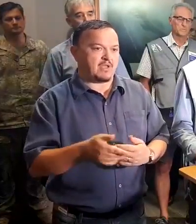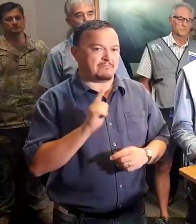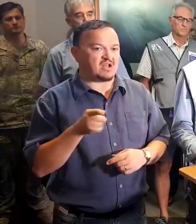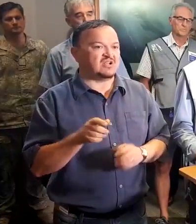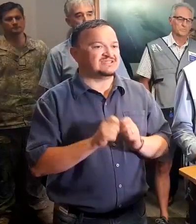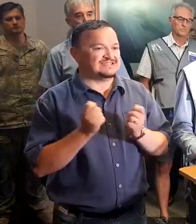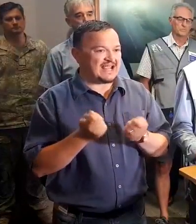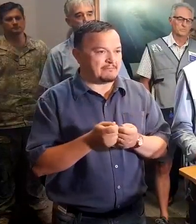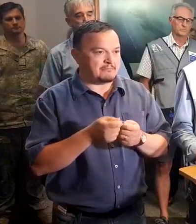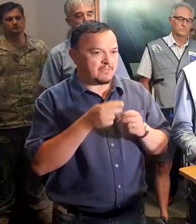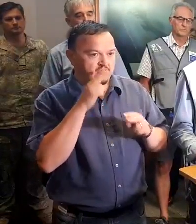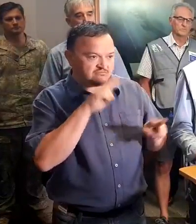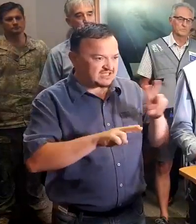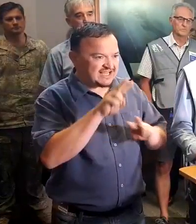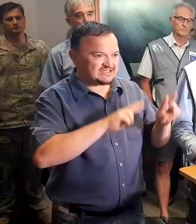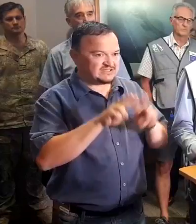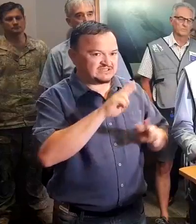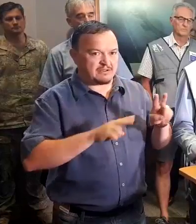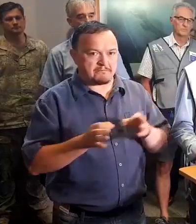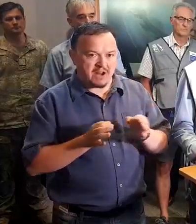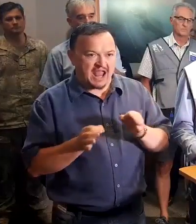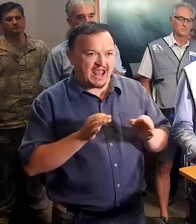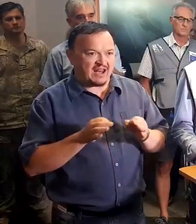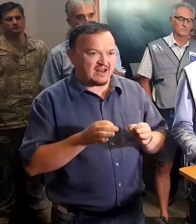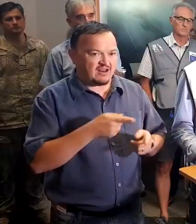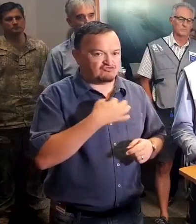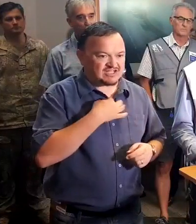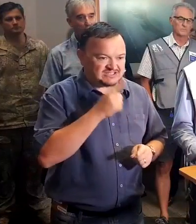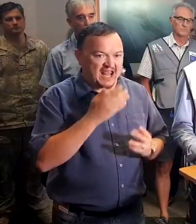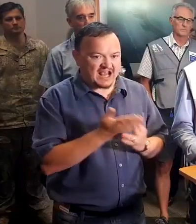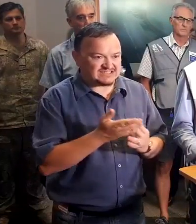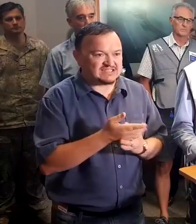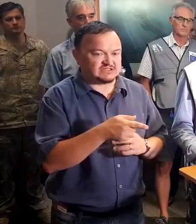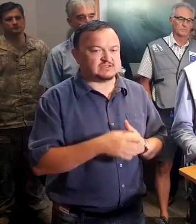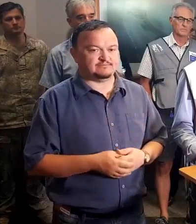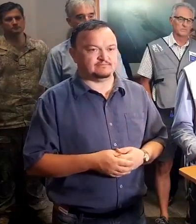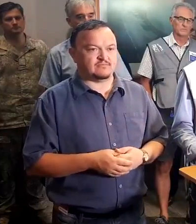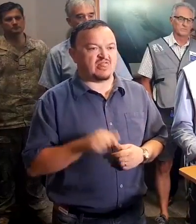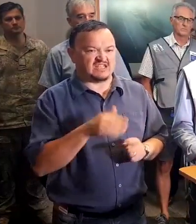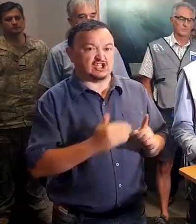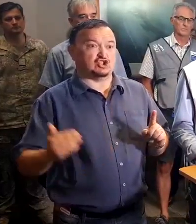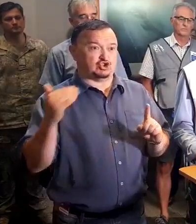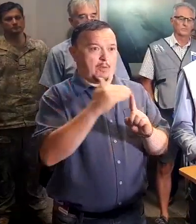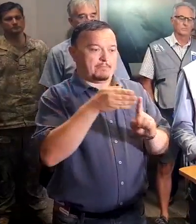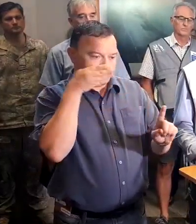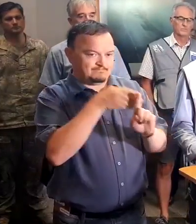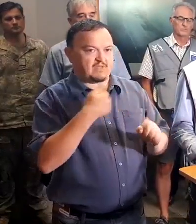and a plan for conditional re-entry. I wish to assure the residents that this is our top priority.